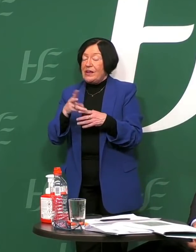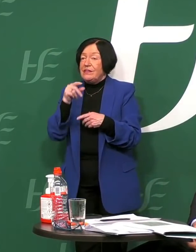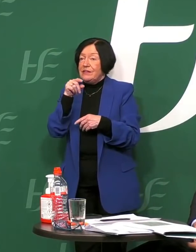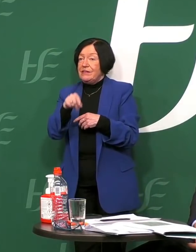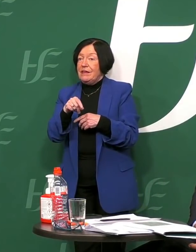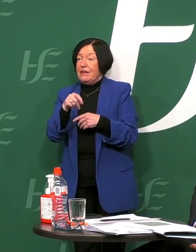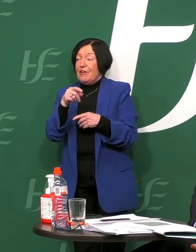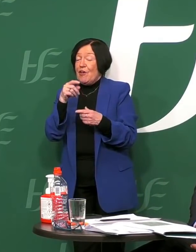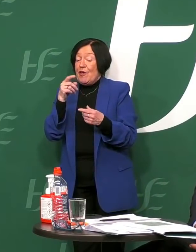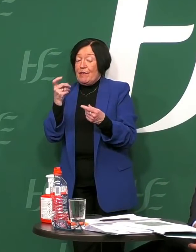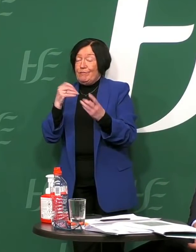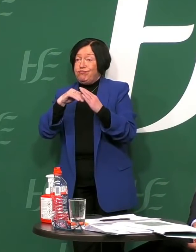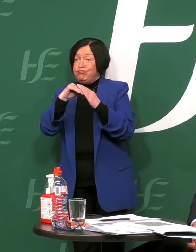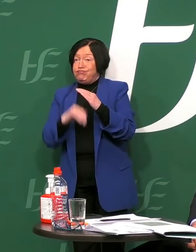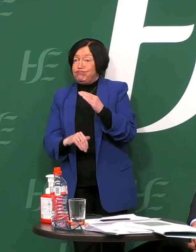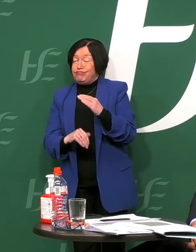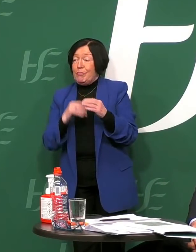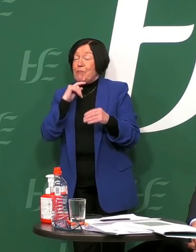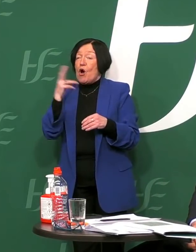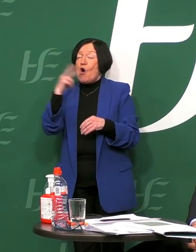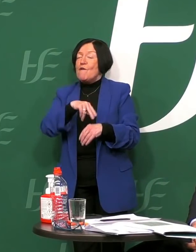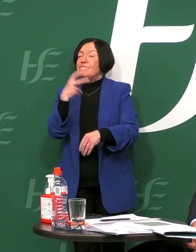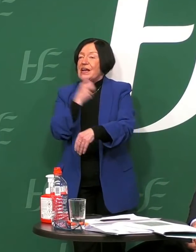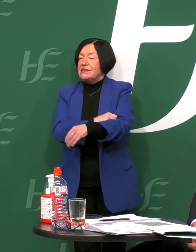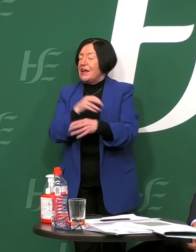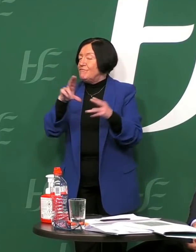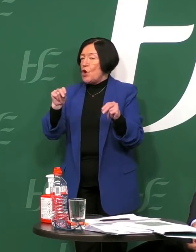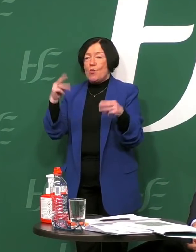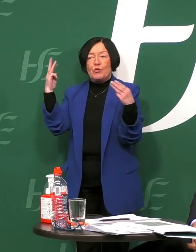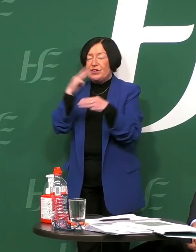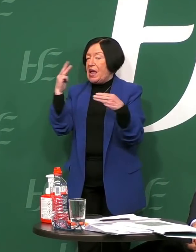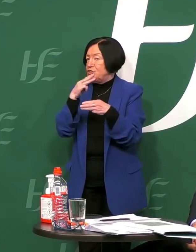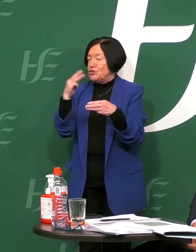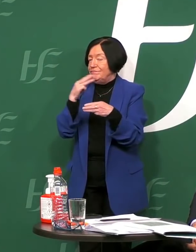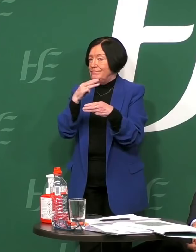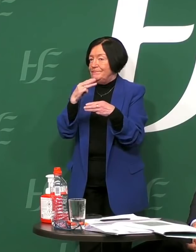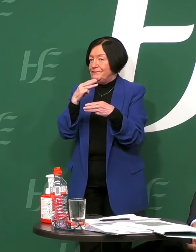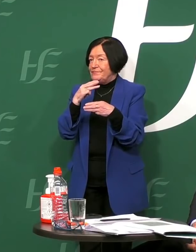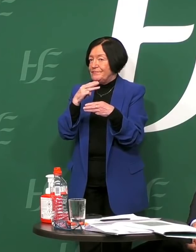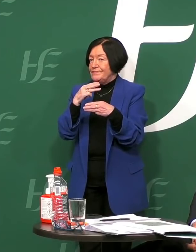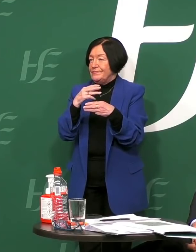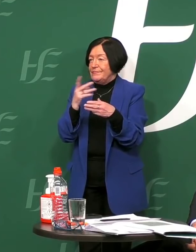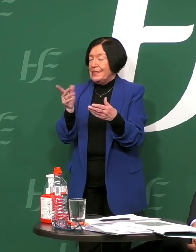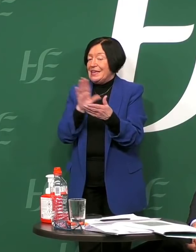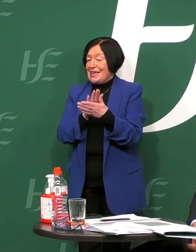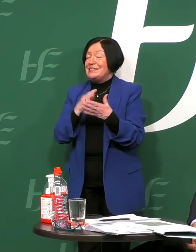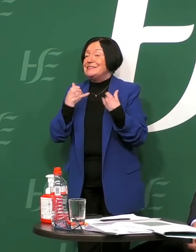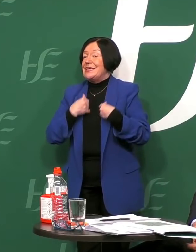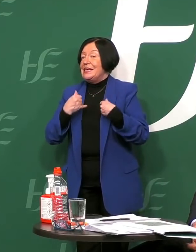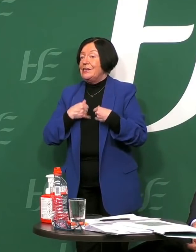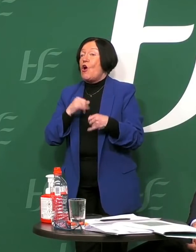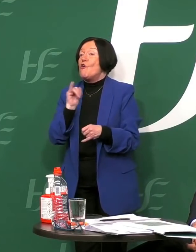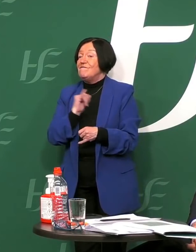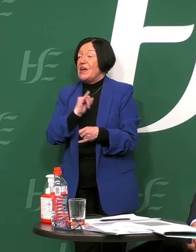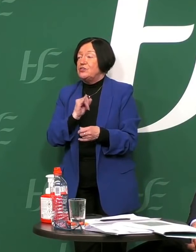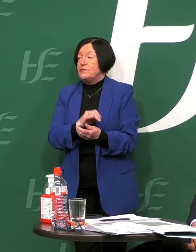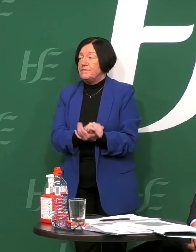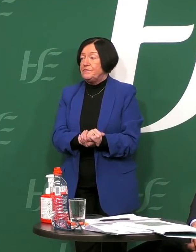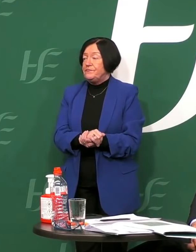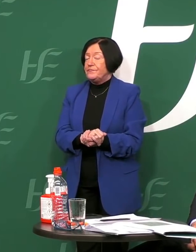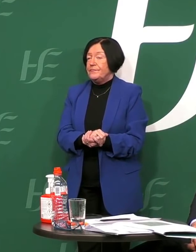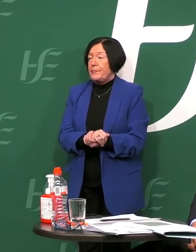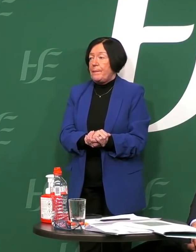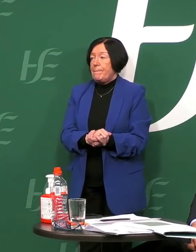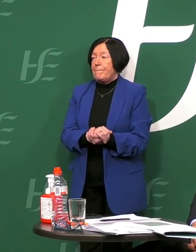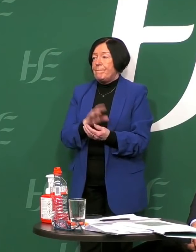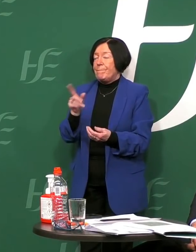those vulnerable groups. But unvaccinated people have no protection against infection or against the illness from infection.